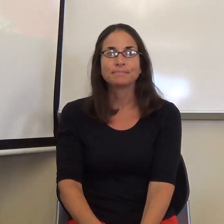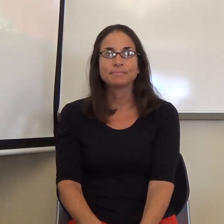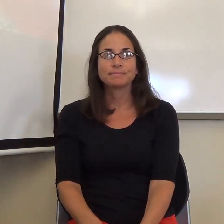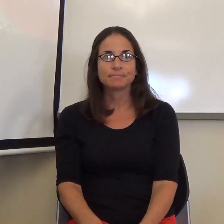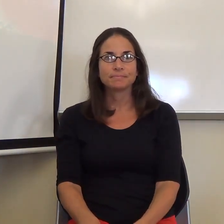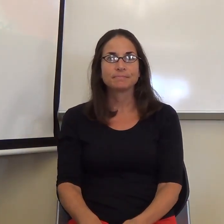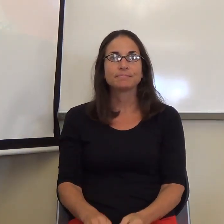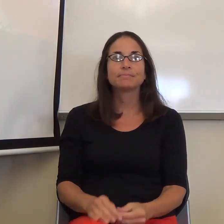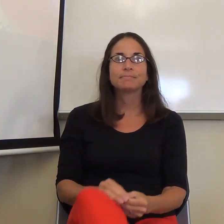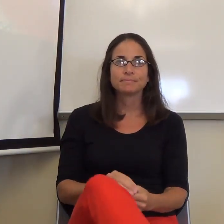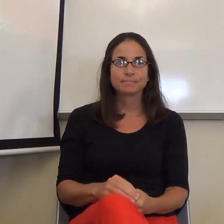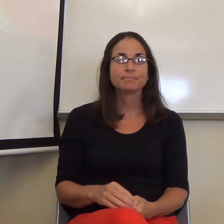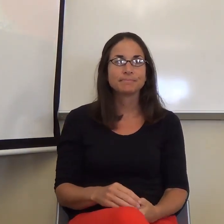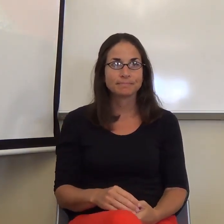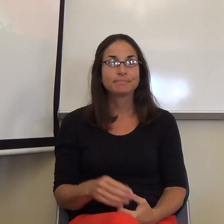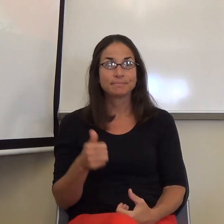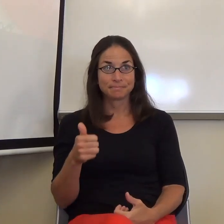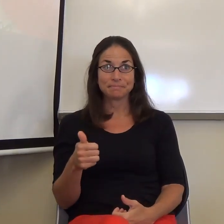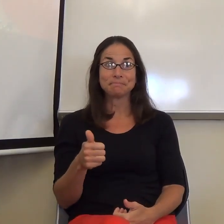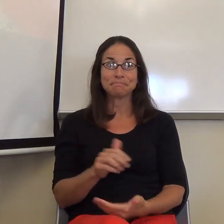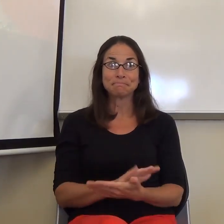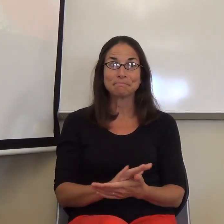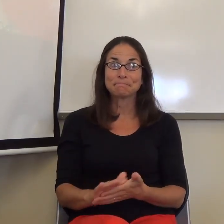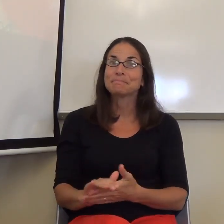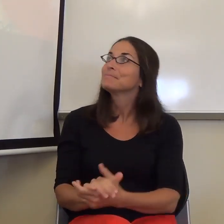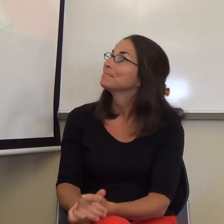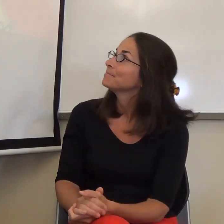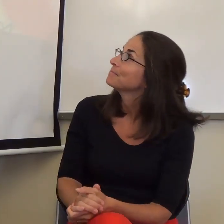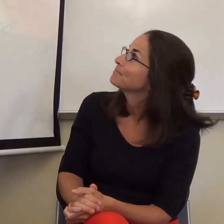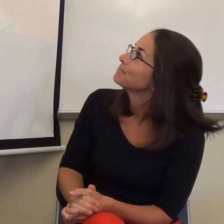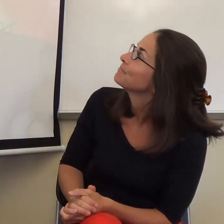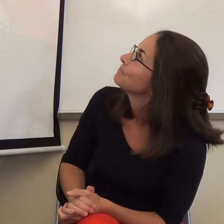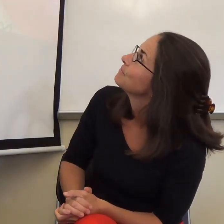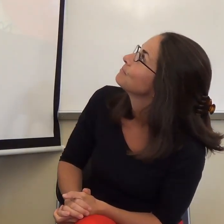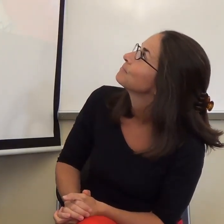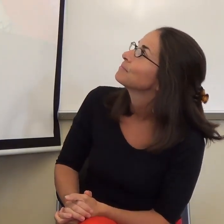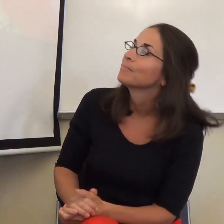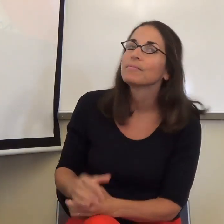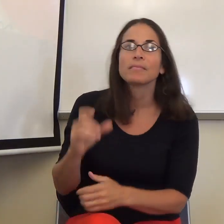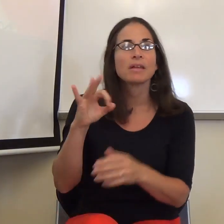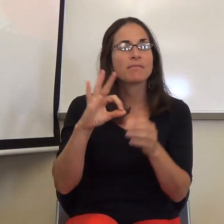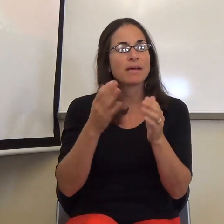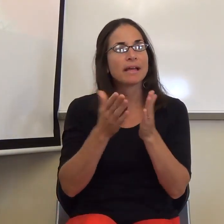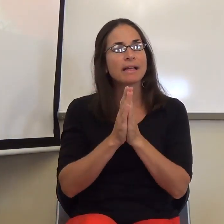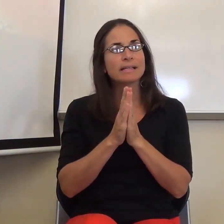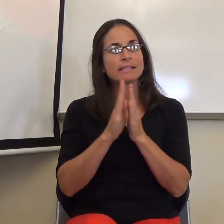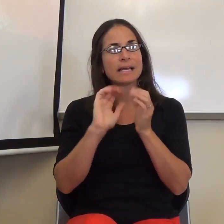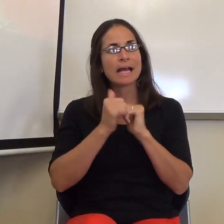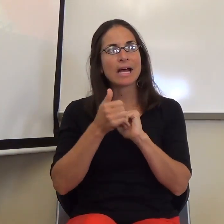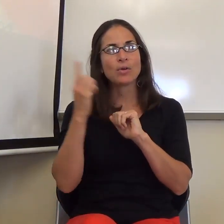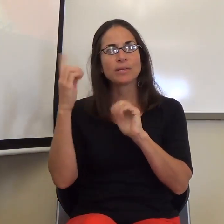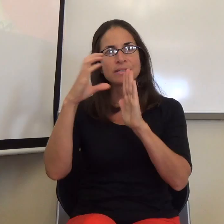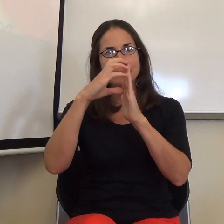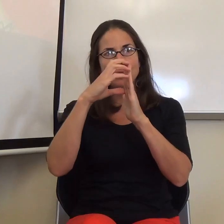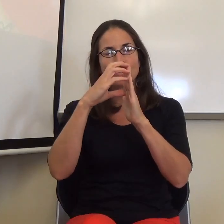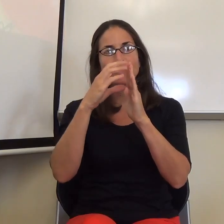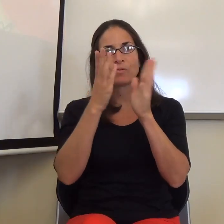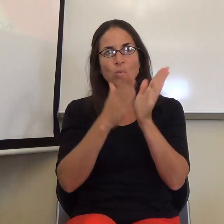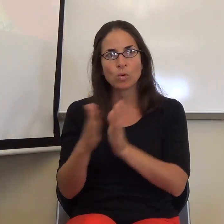about writing. If I had asked you how this paragraph was organized, it's organized in